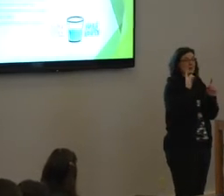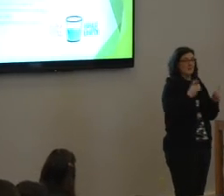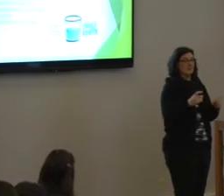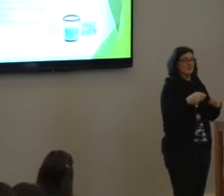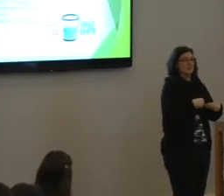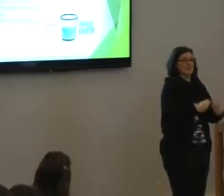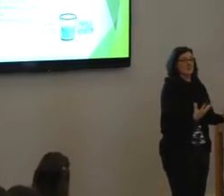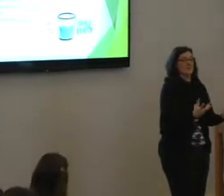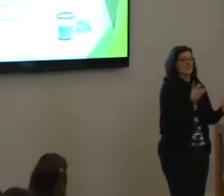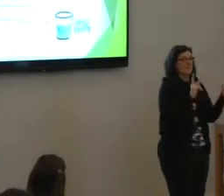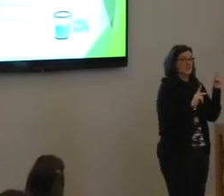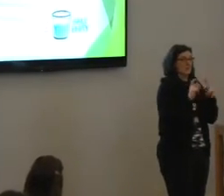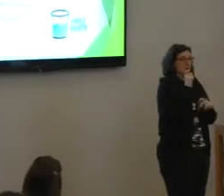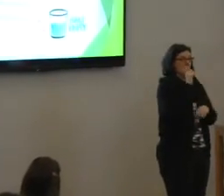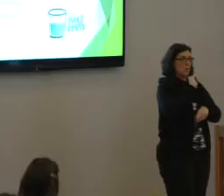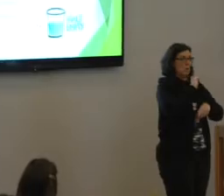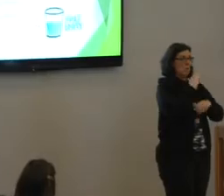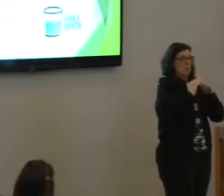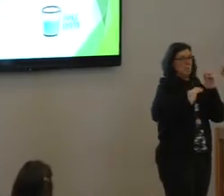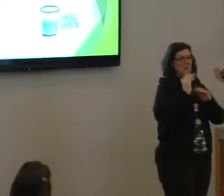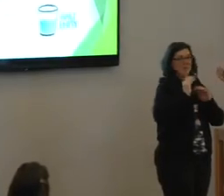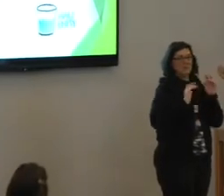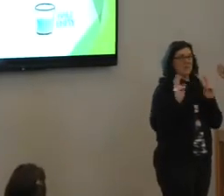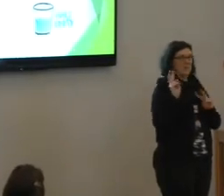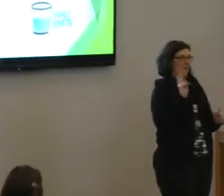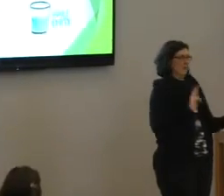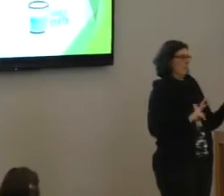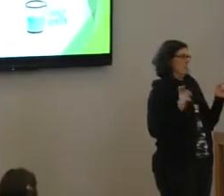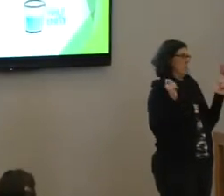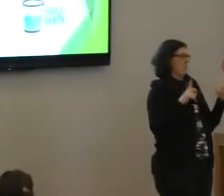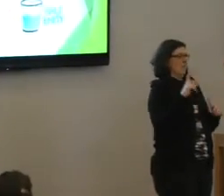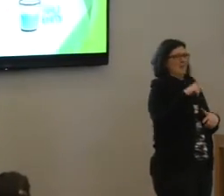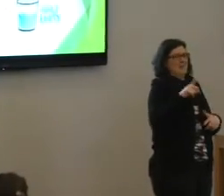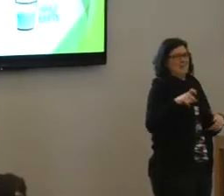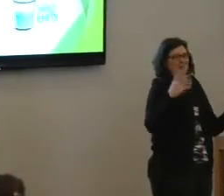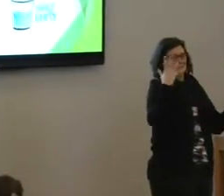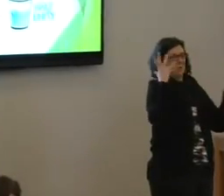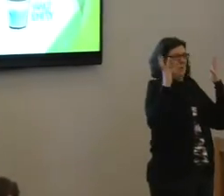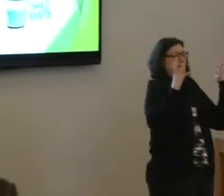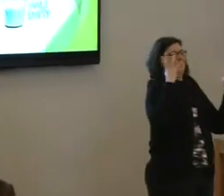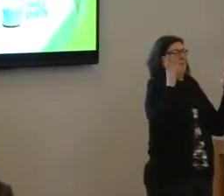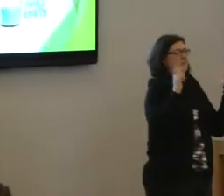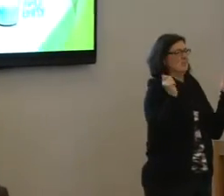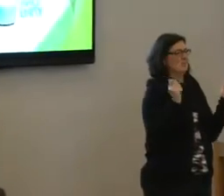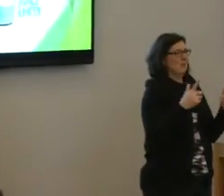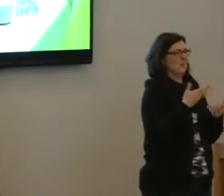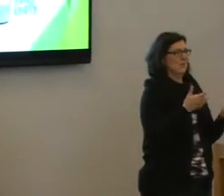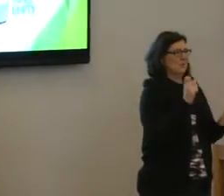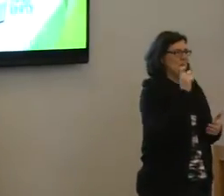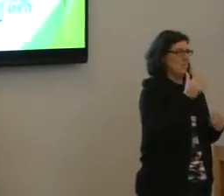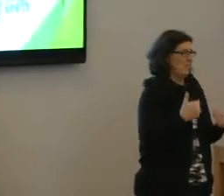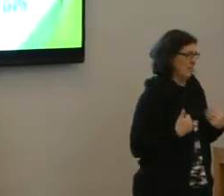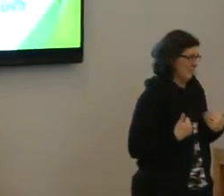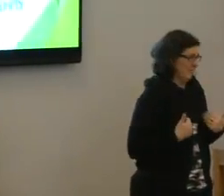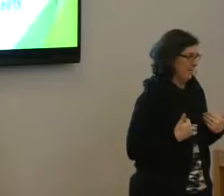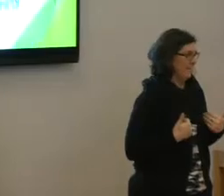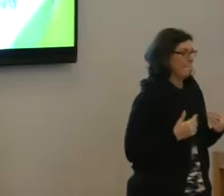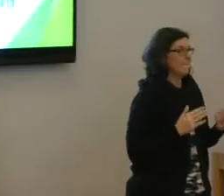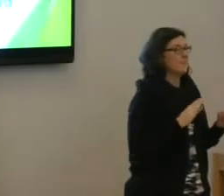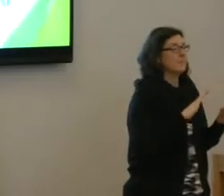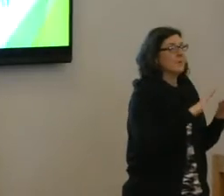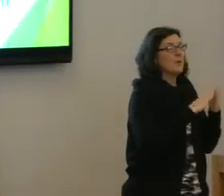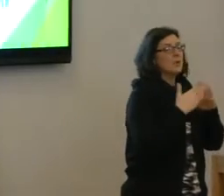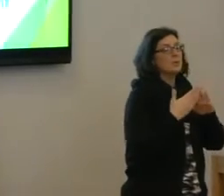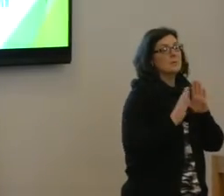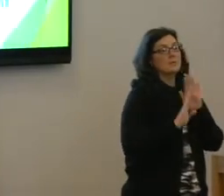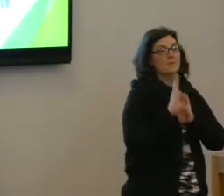people. You don't build it on looking at, oh my God, all the needs we have and all the deficits that are here. Community development used to